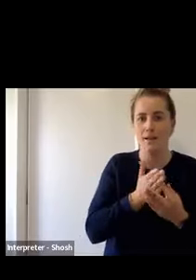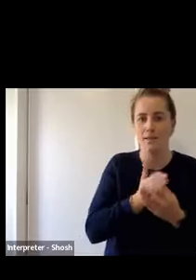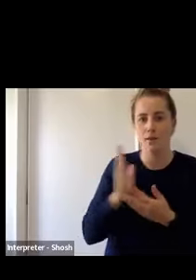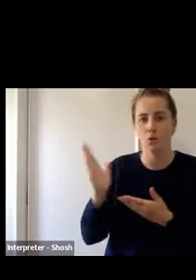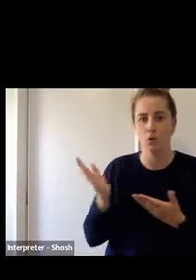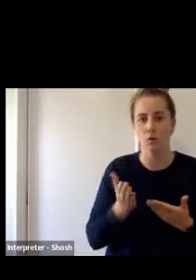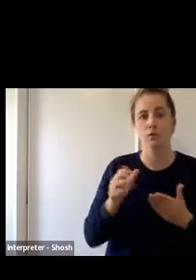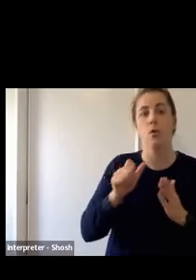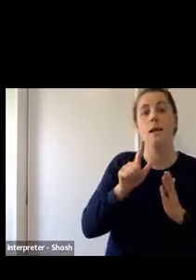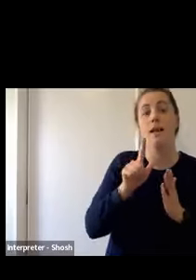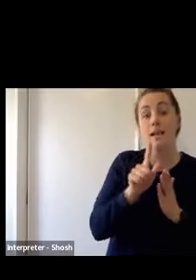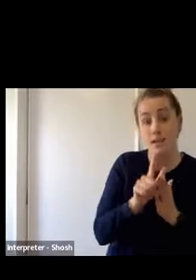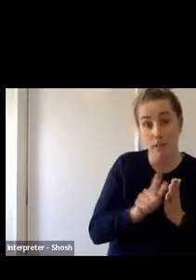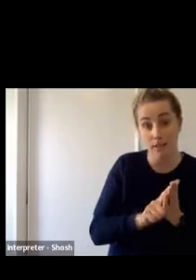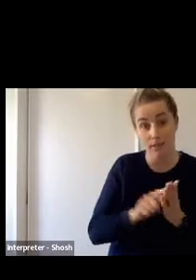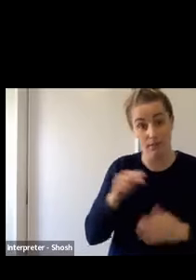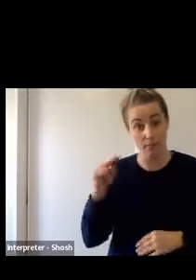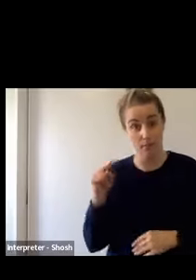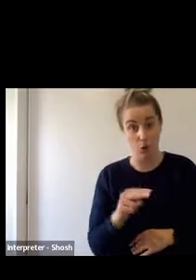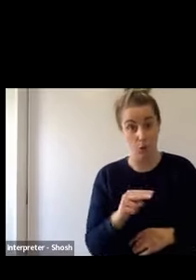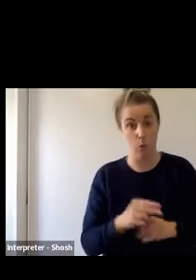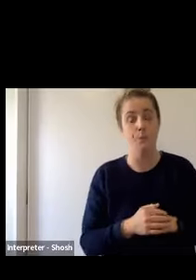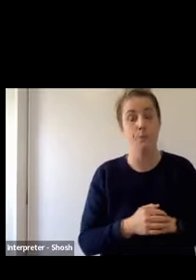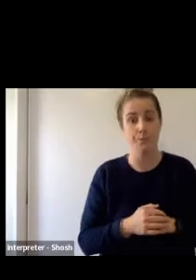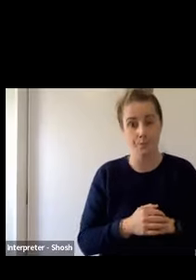a legislative point of view.